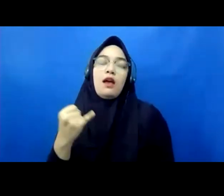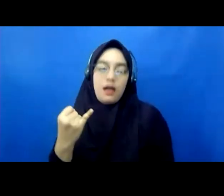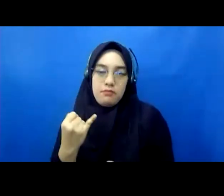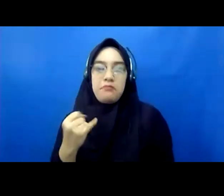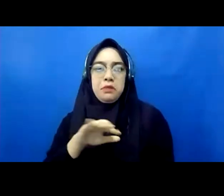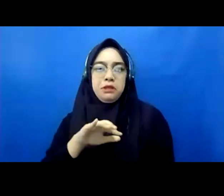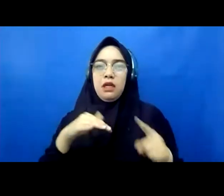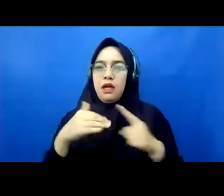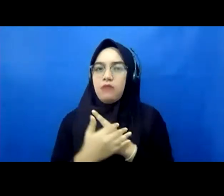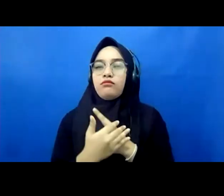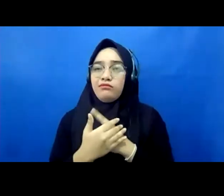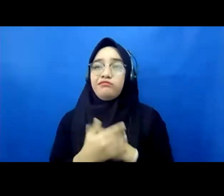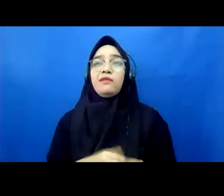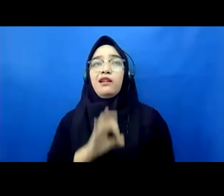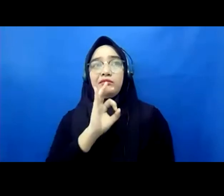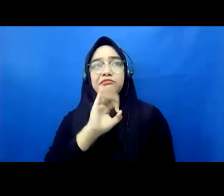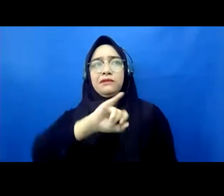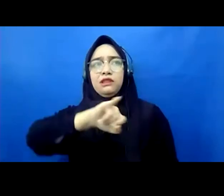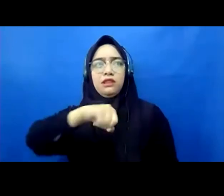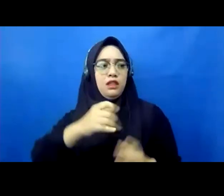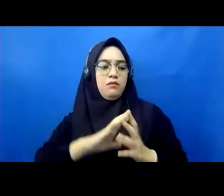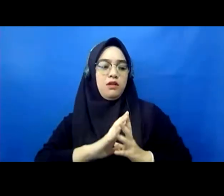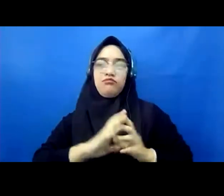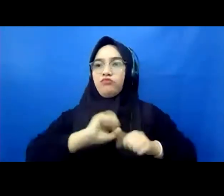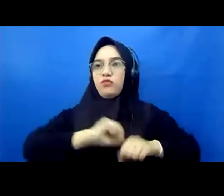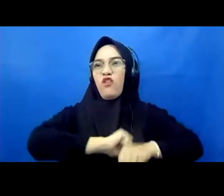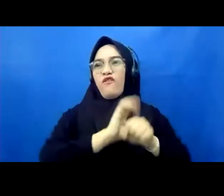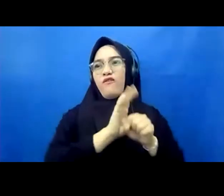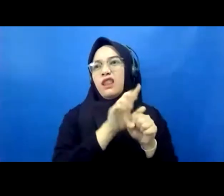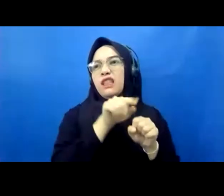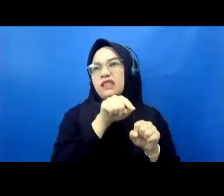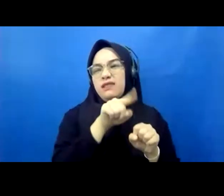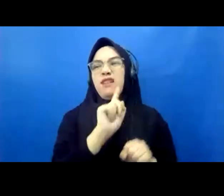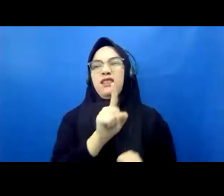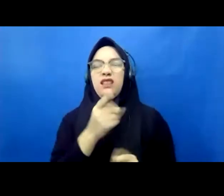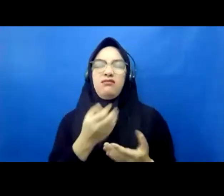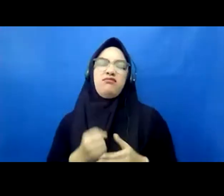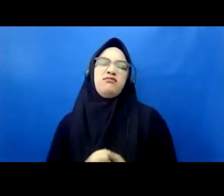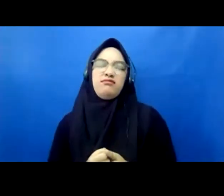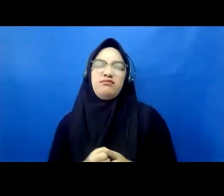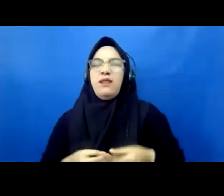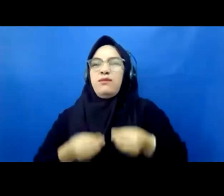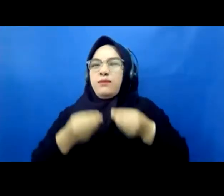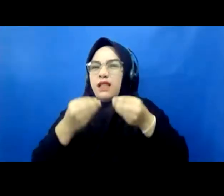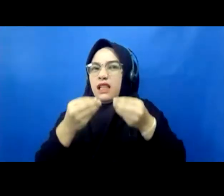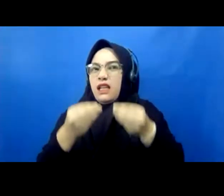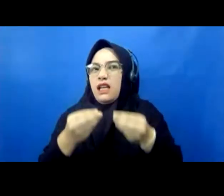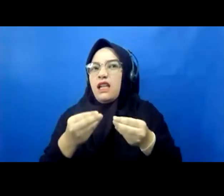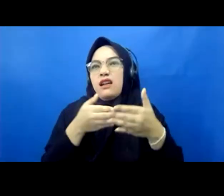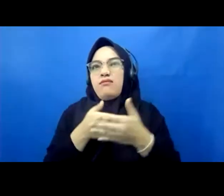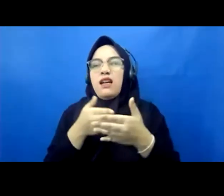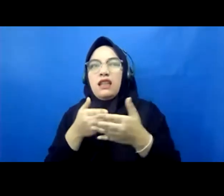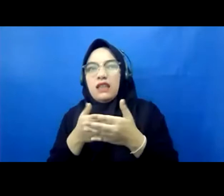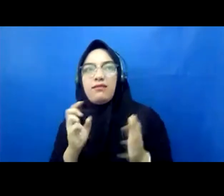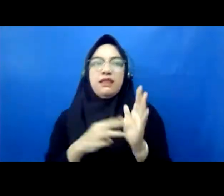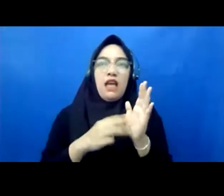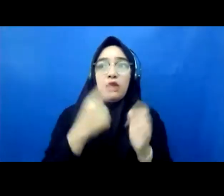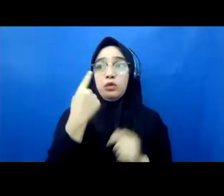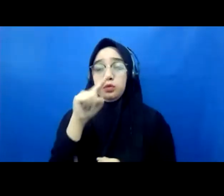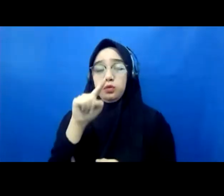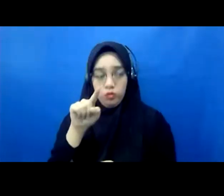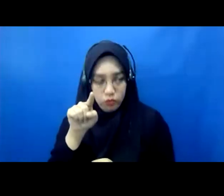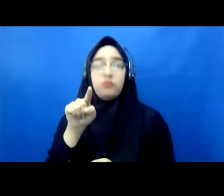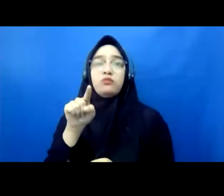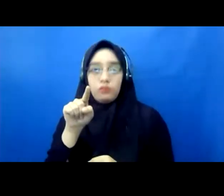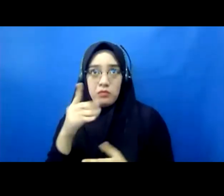global COVID-19 pandemic has thrown up new challenges for governments and societies seeking to protect and improve the rights of persons with disabilities,